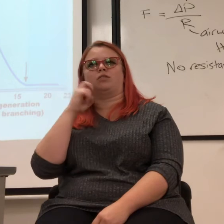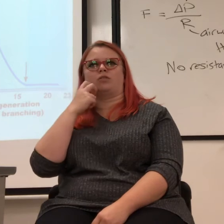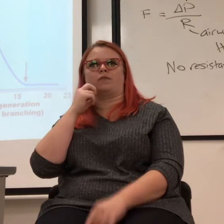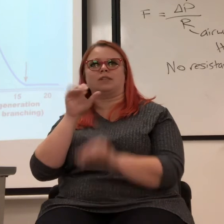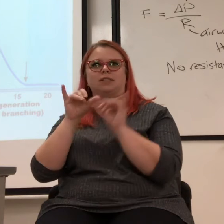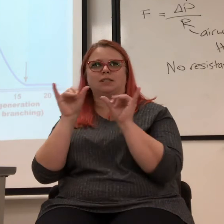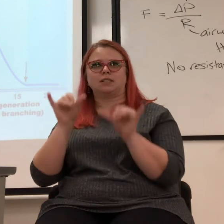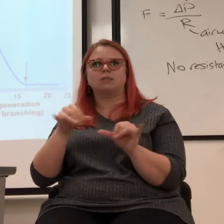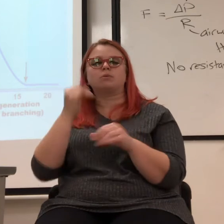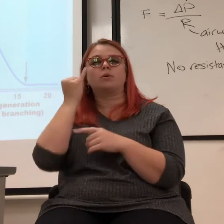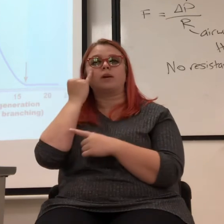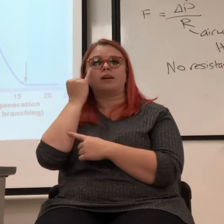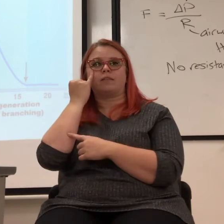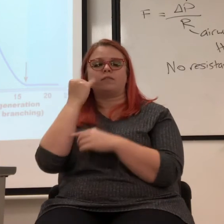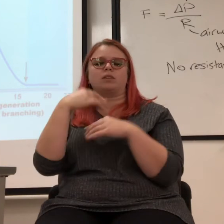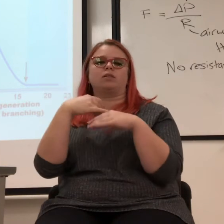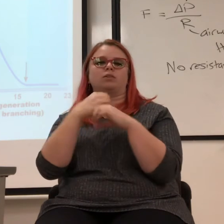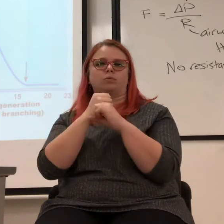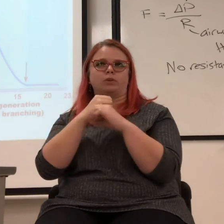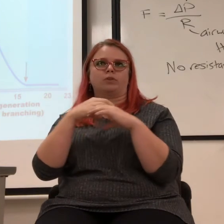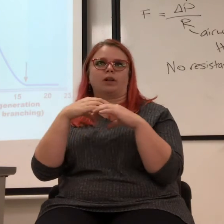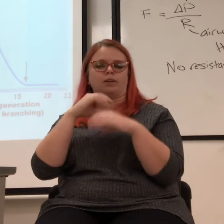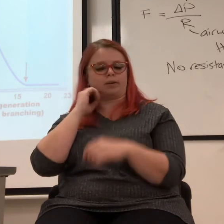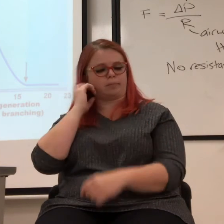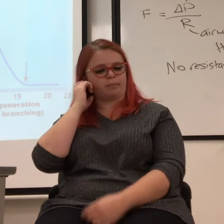If they